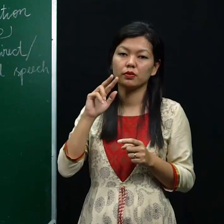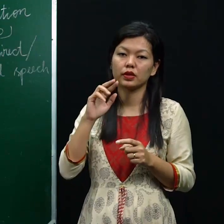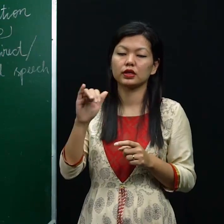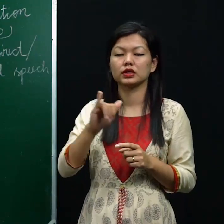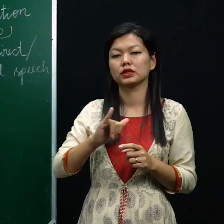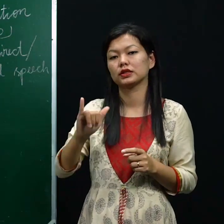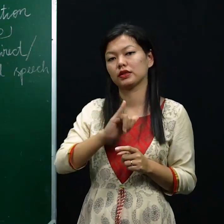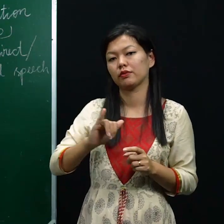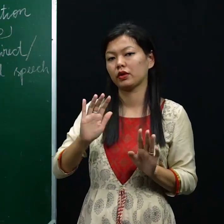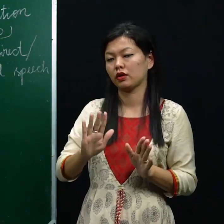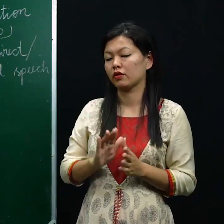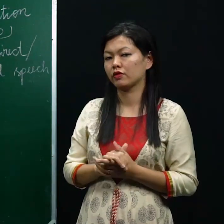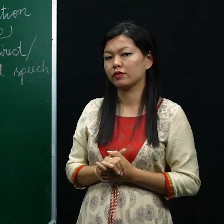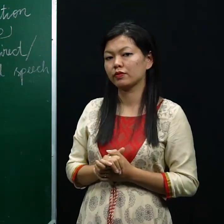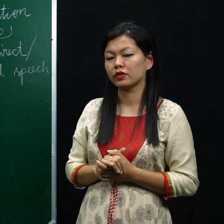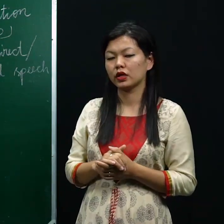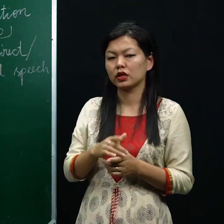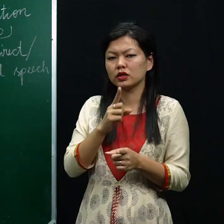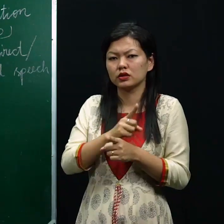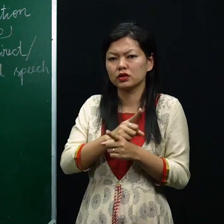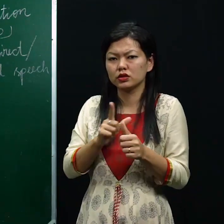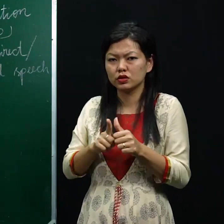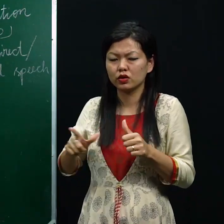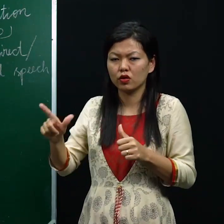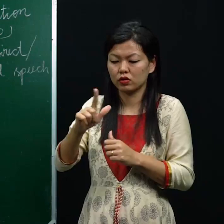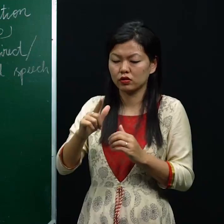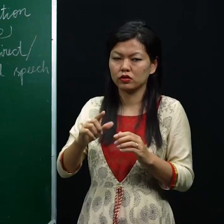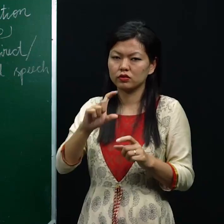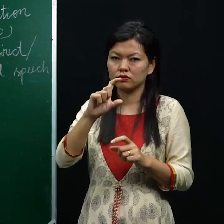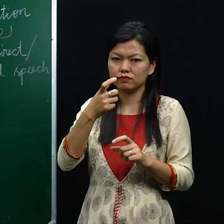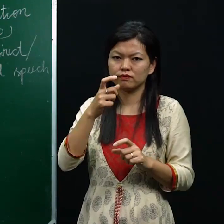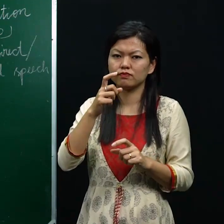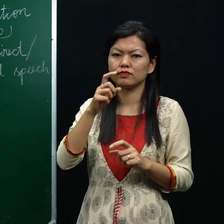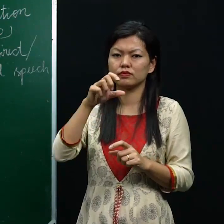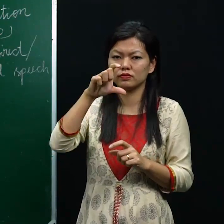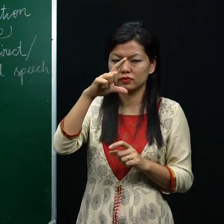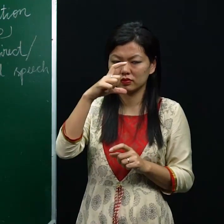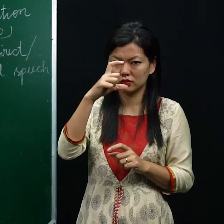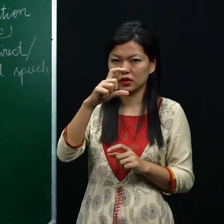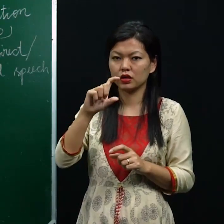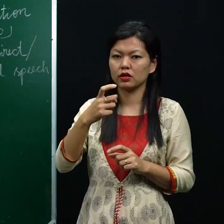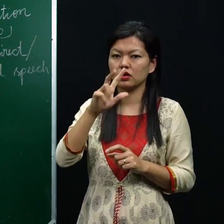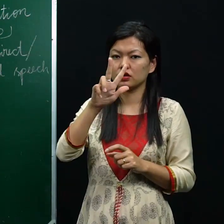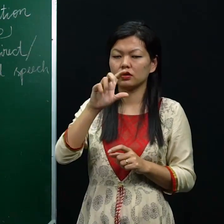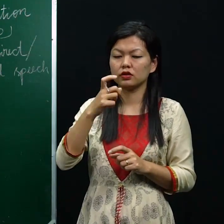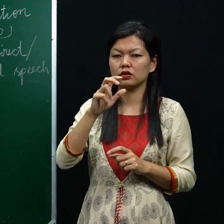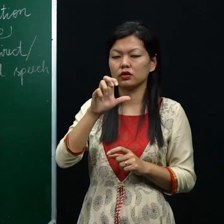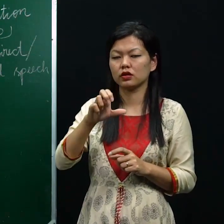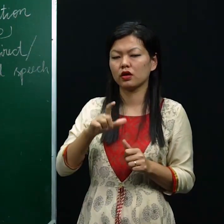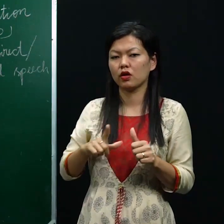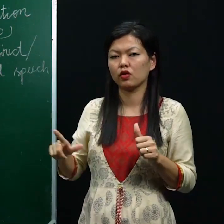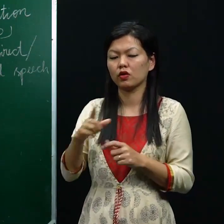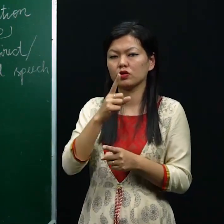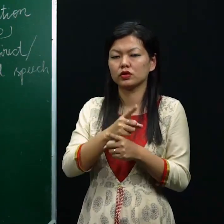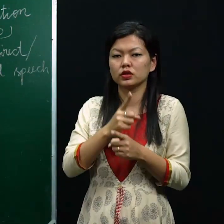your teachers have been using all through your high school life. But I want you to be very clear, if there's anyone still confused with these two different words,